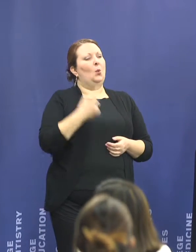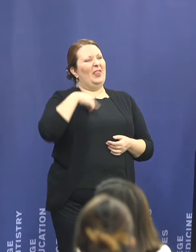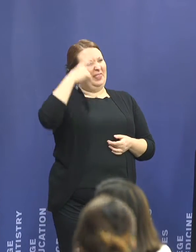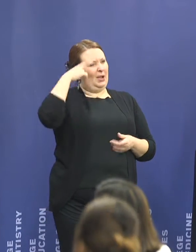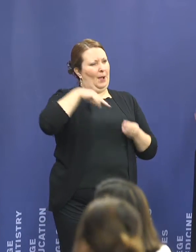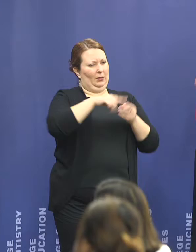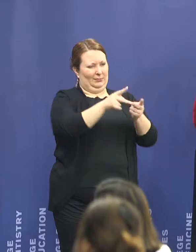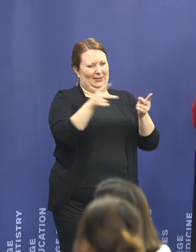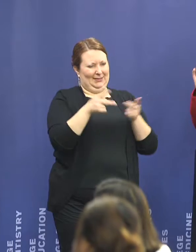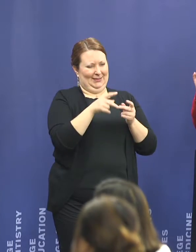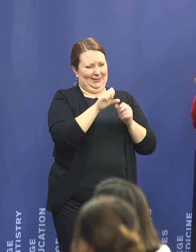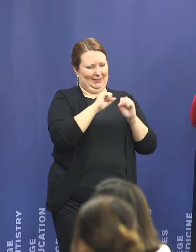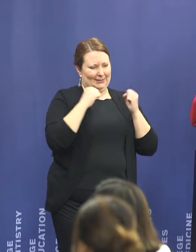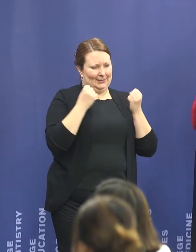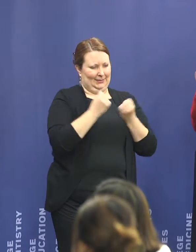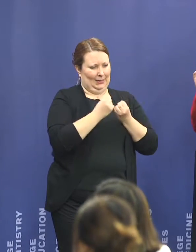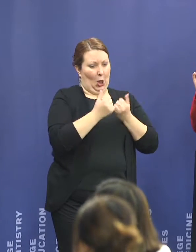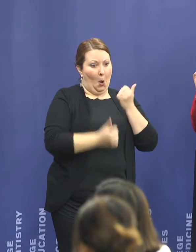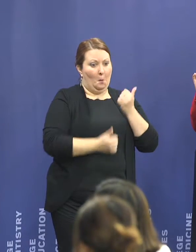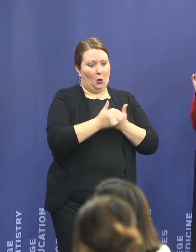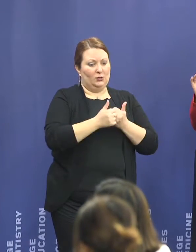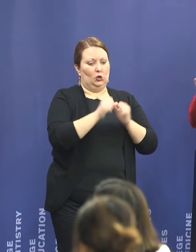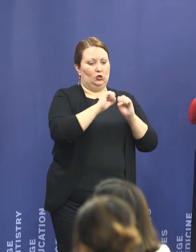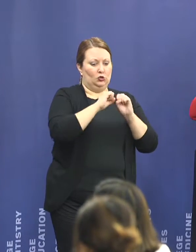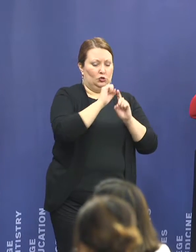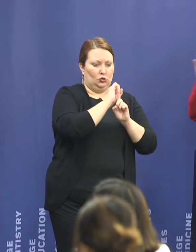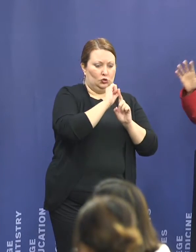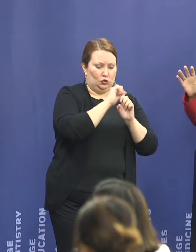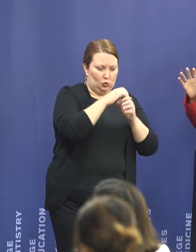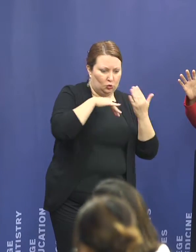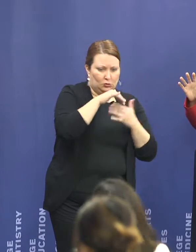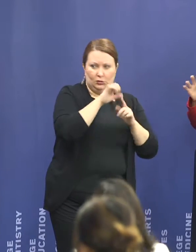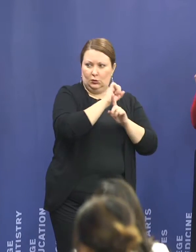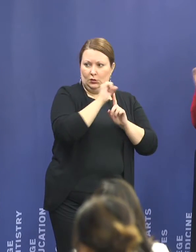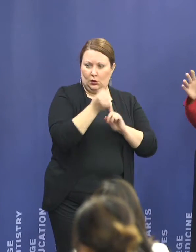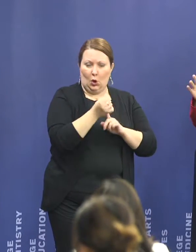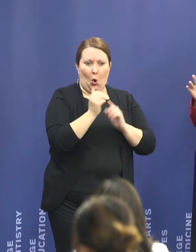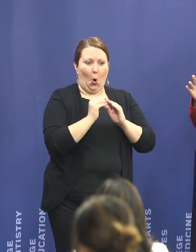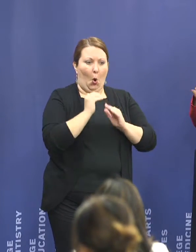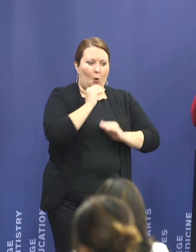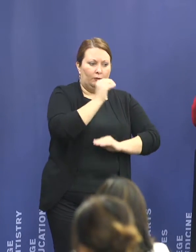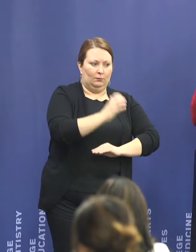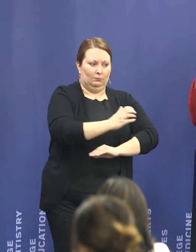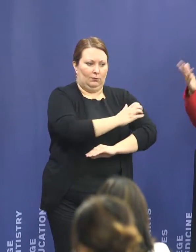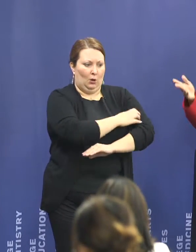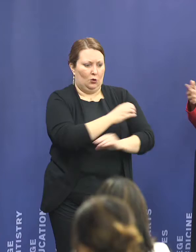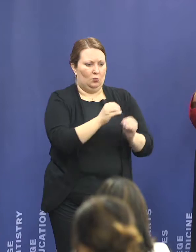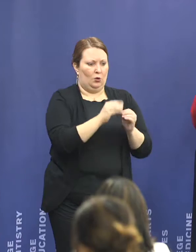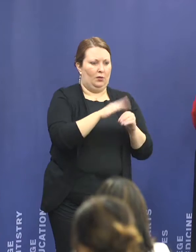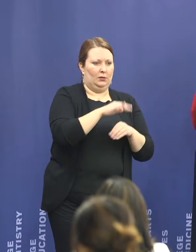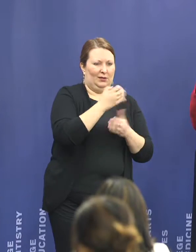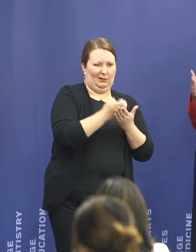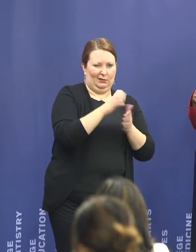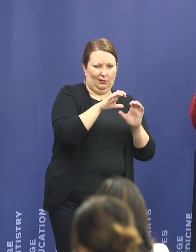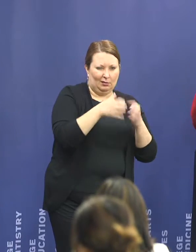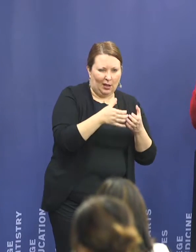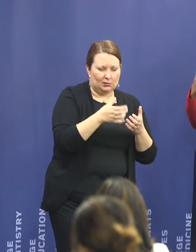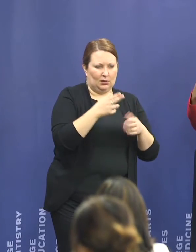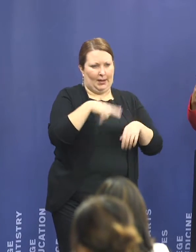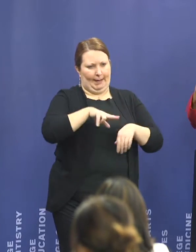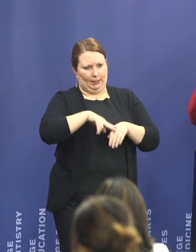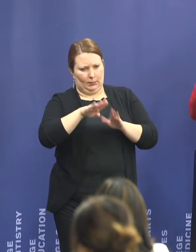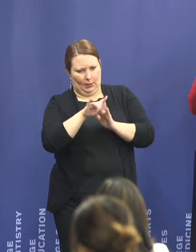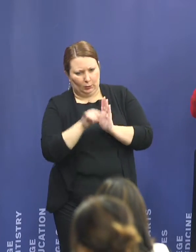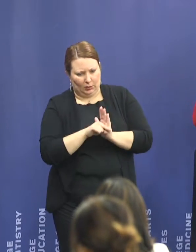in society that in most social circumstances overpower all others, even class, even nationality